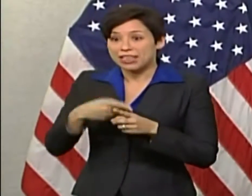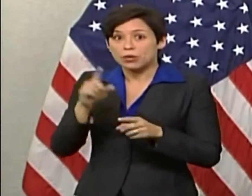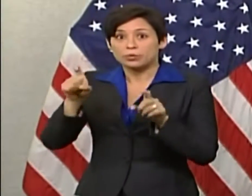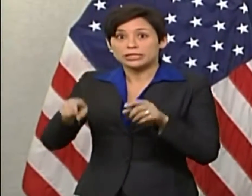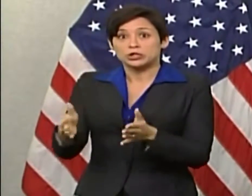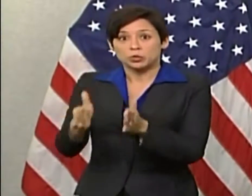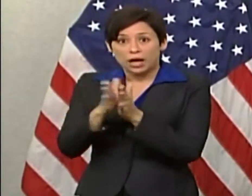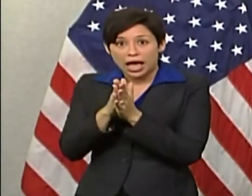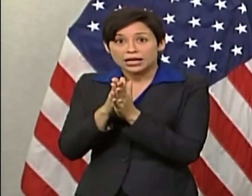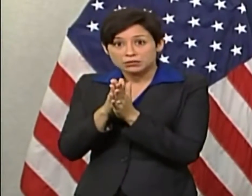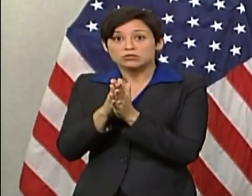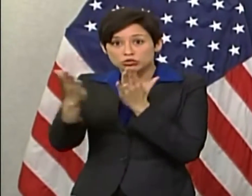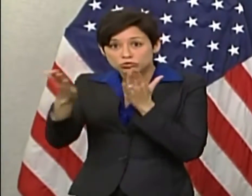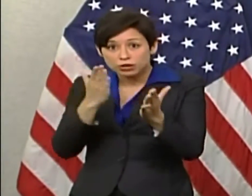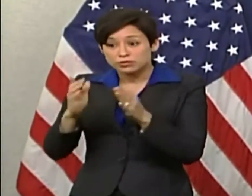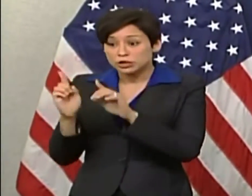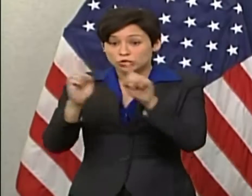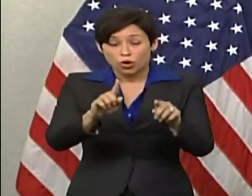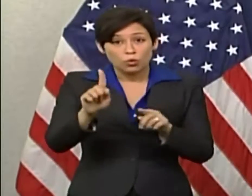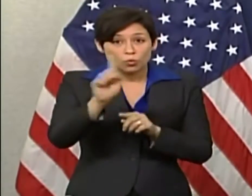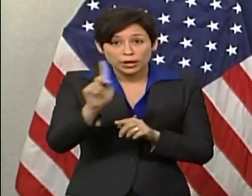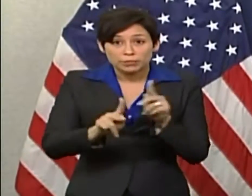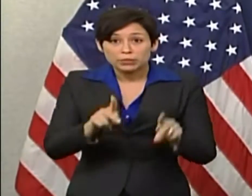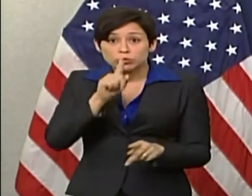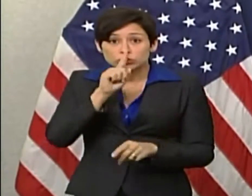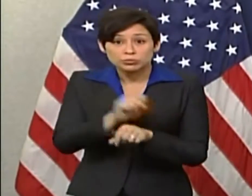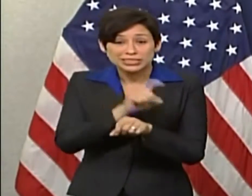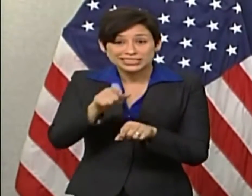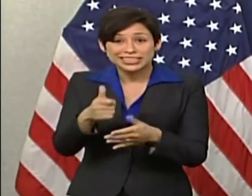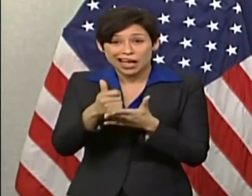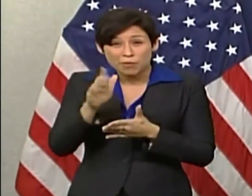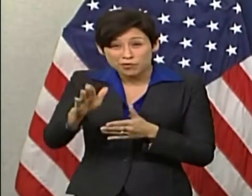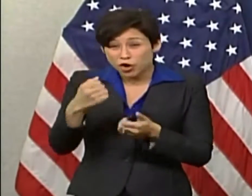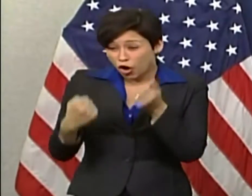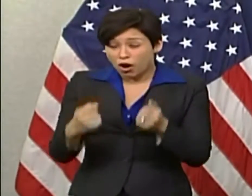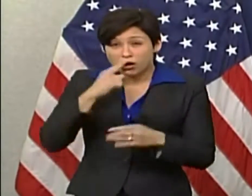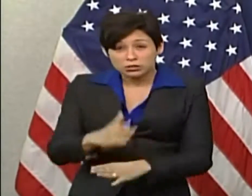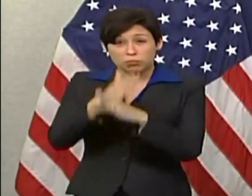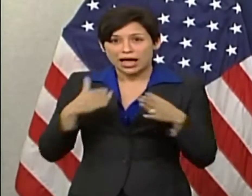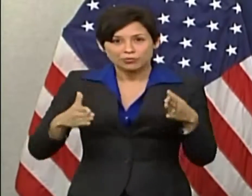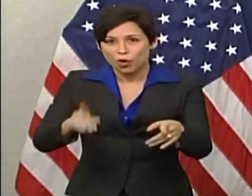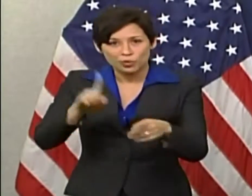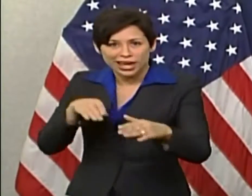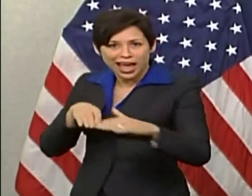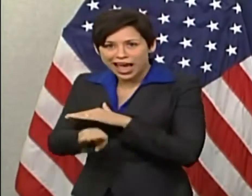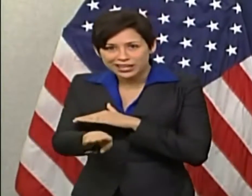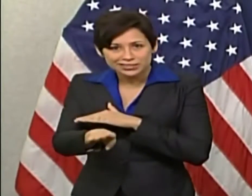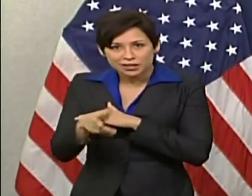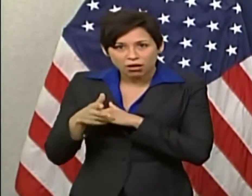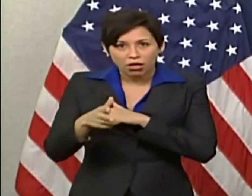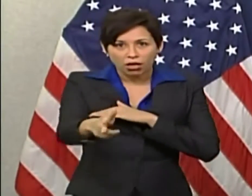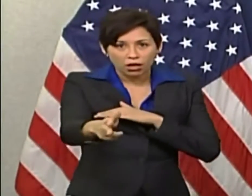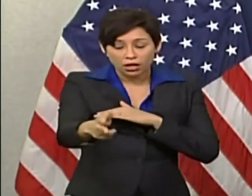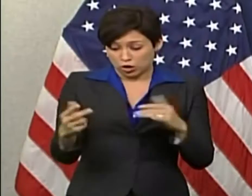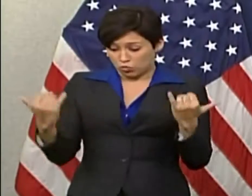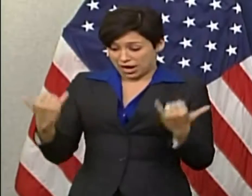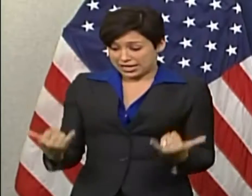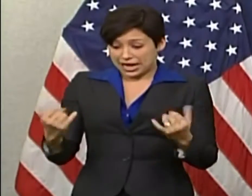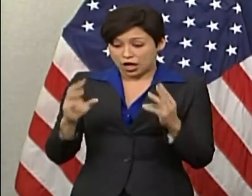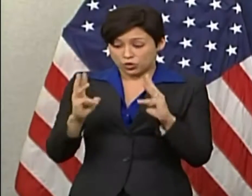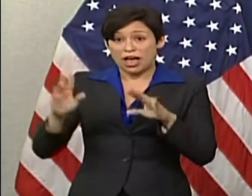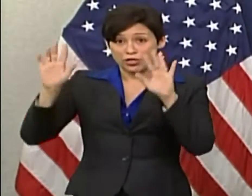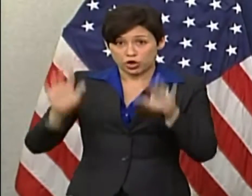personnel to where people really need help. And if your car is blocking the roads, we can't do that. As to the current weather, the rain, I'm happy